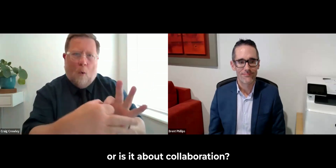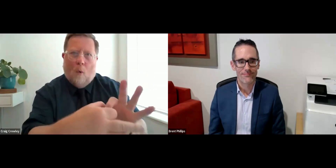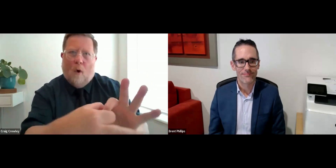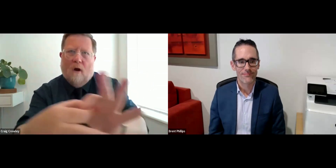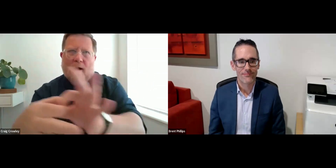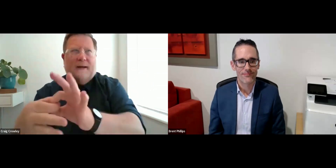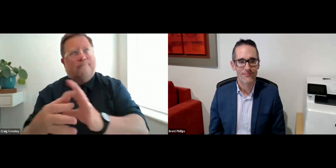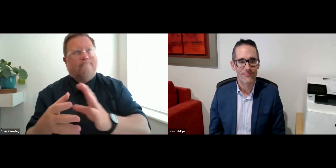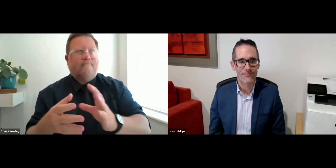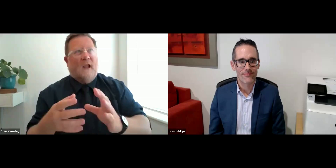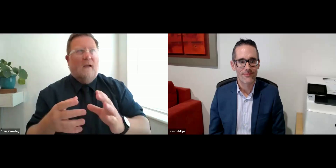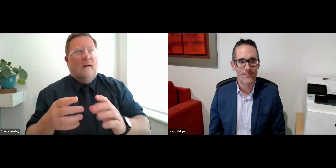collaboration? Um,